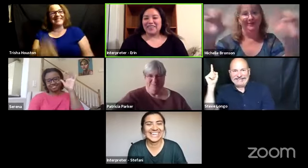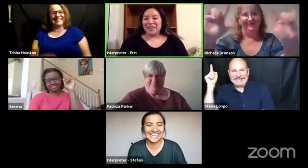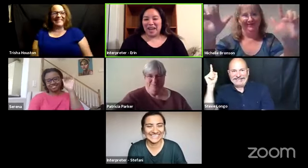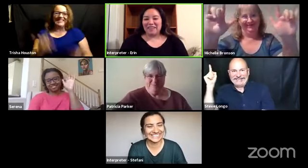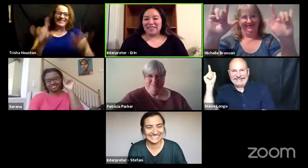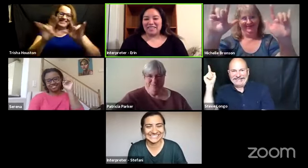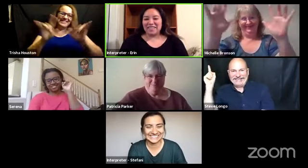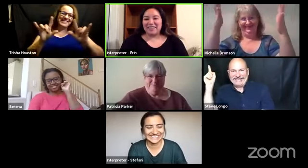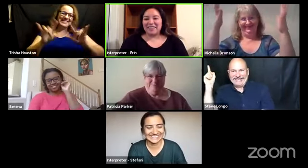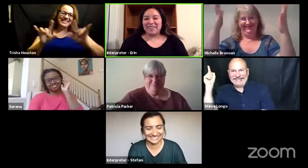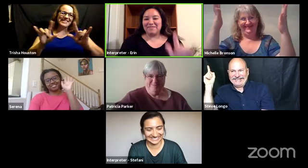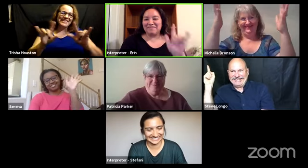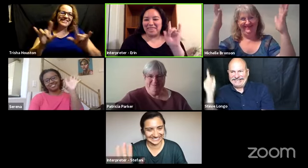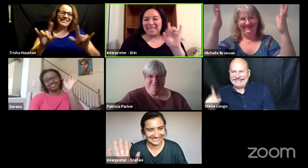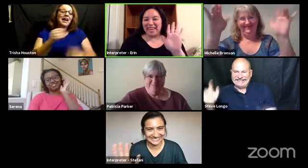Okay, have a good day, everyone. Take care.